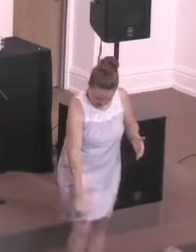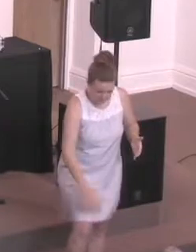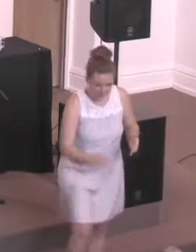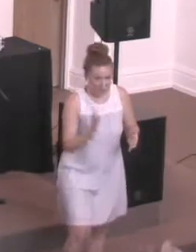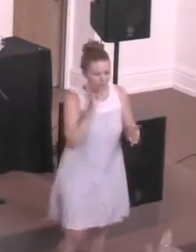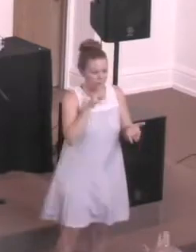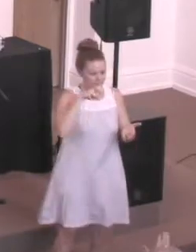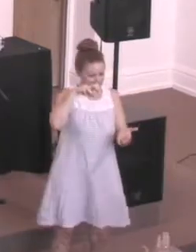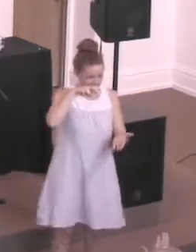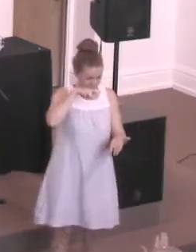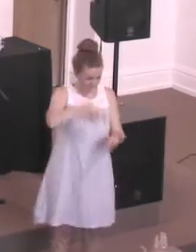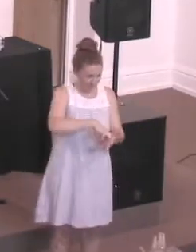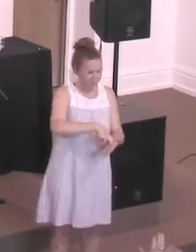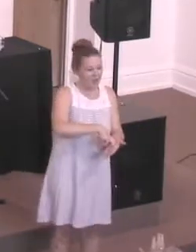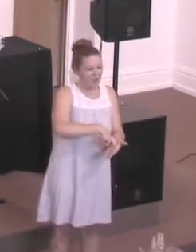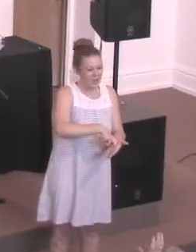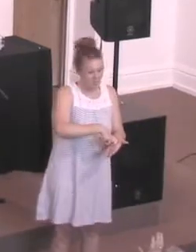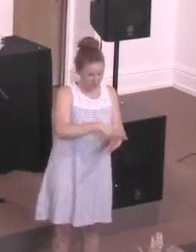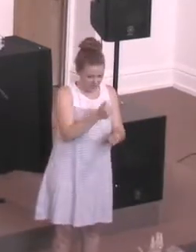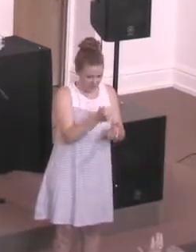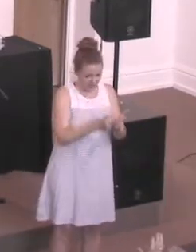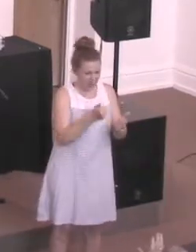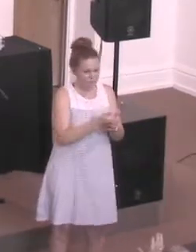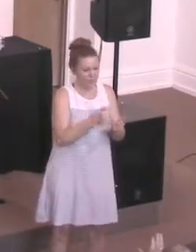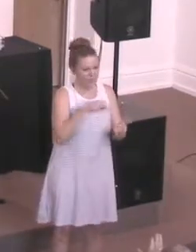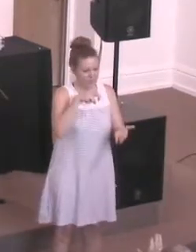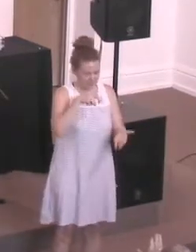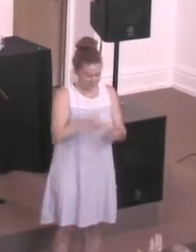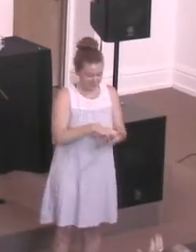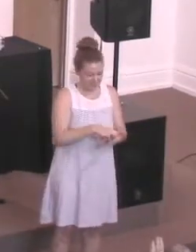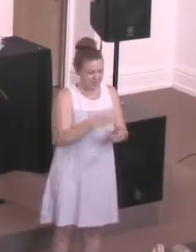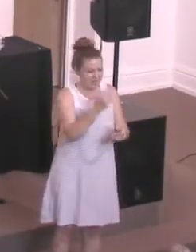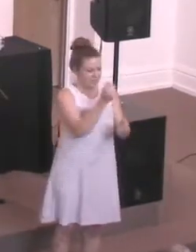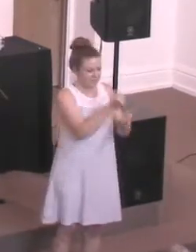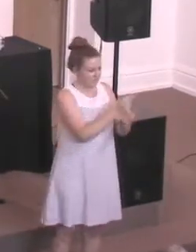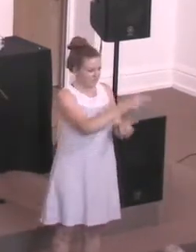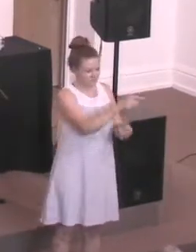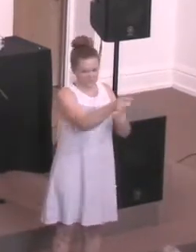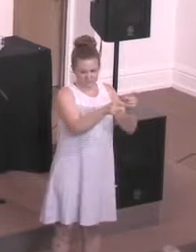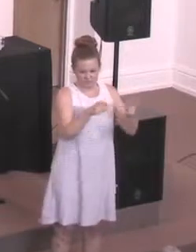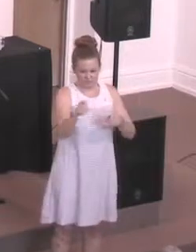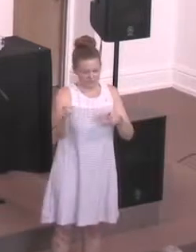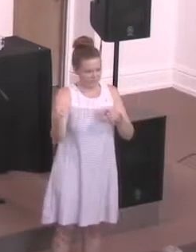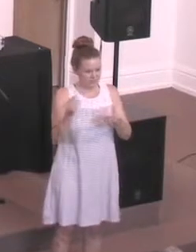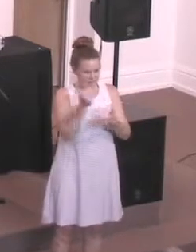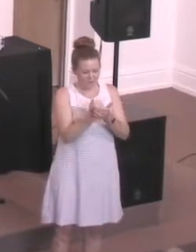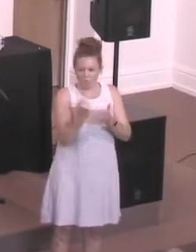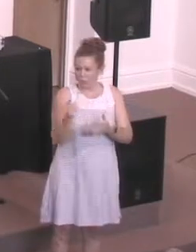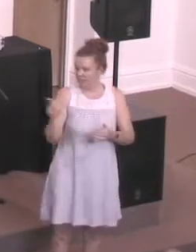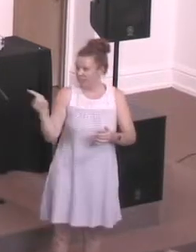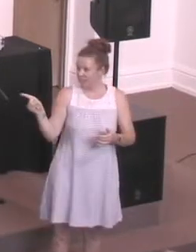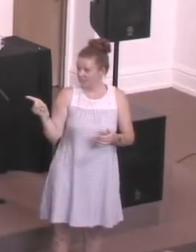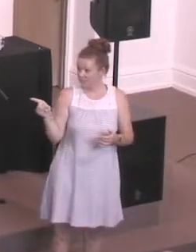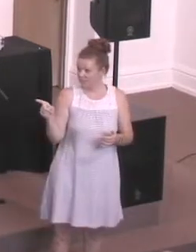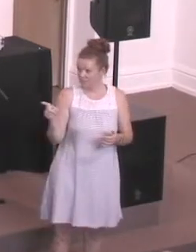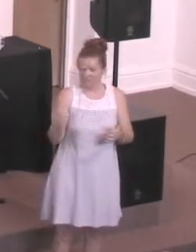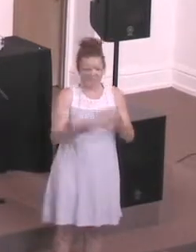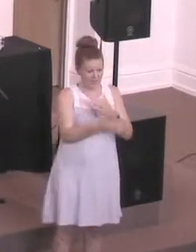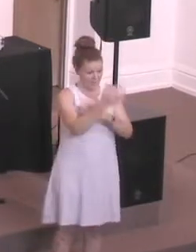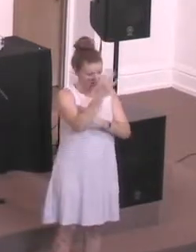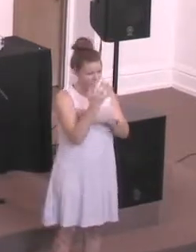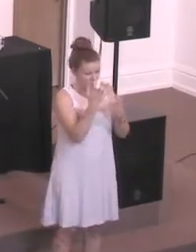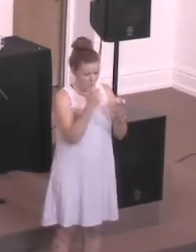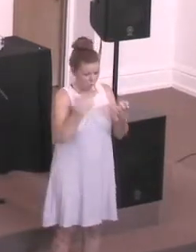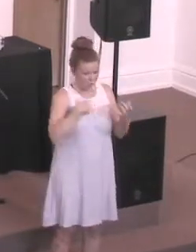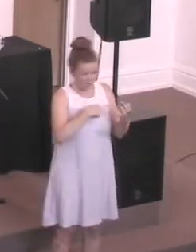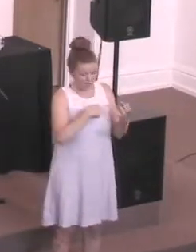every. That's you. That's you. That's you. That's you. It's her. It's me. Every knee. That means God wants us to